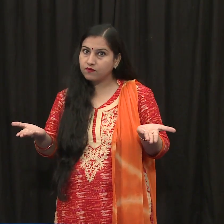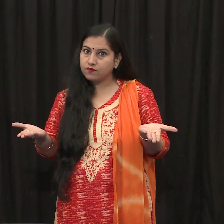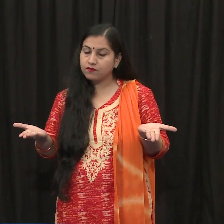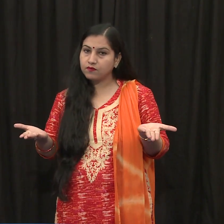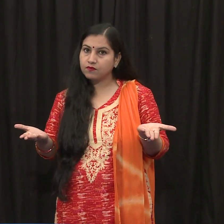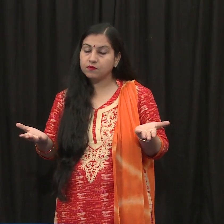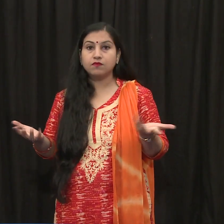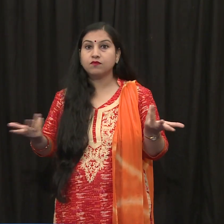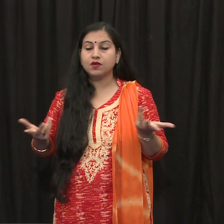for the proper working.